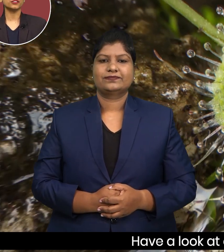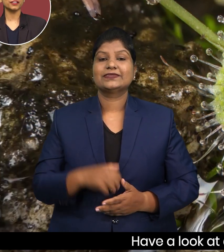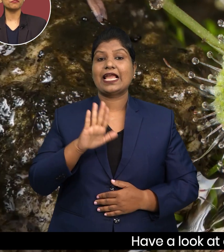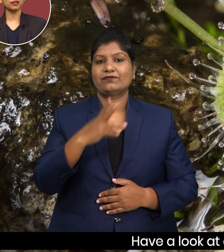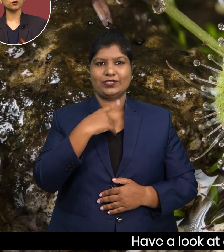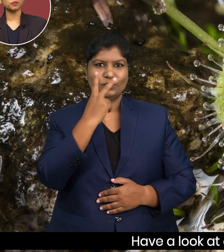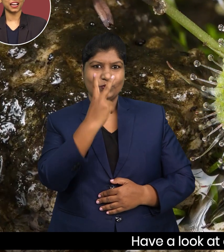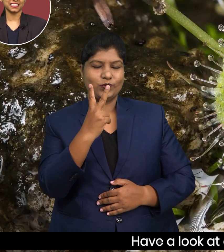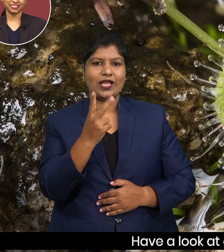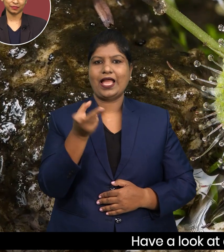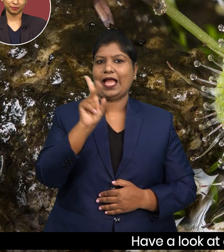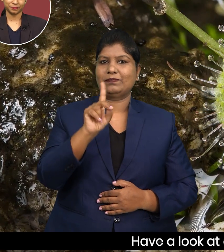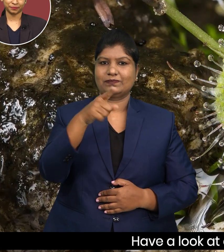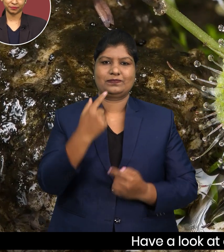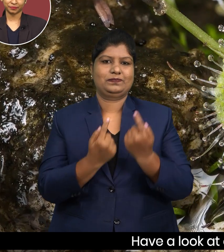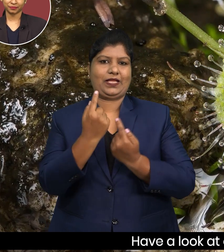Have a look at one more plant.